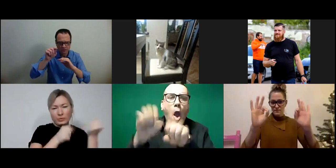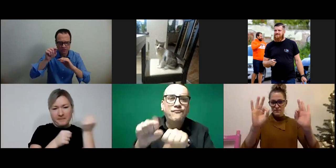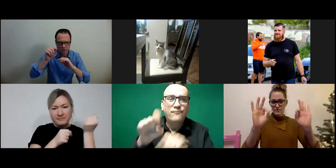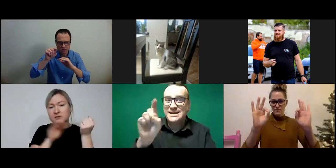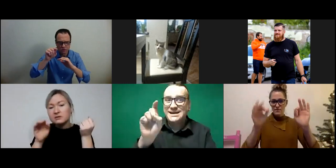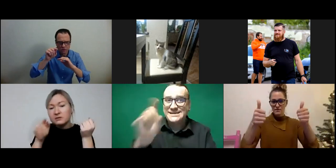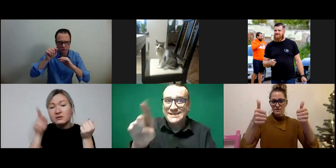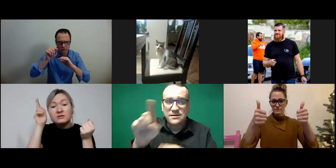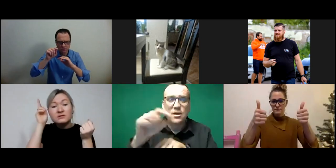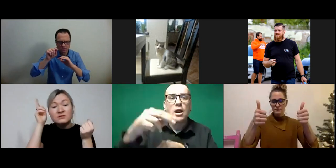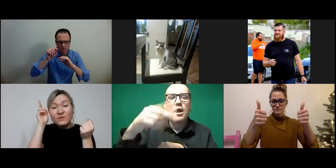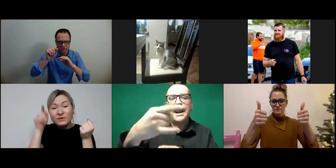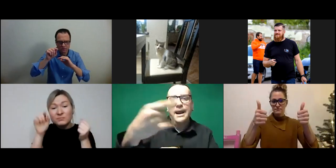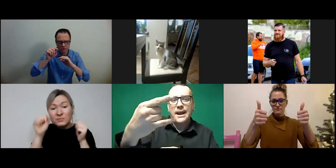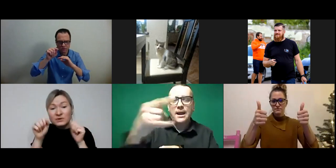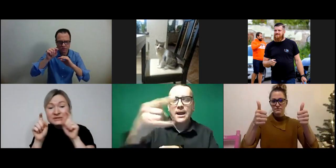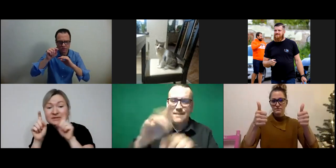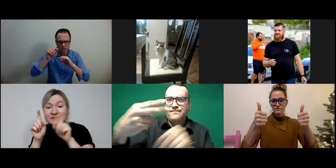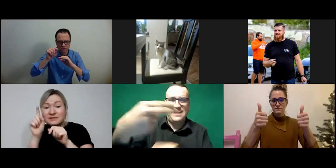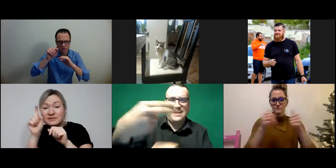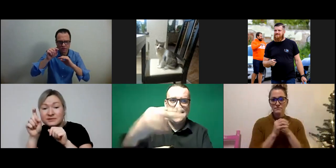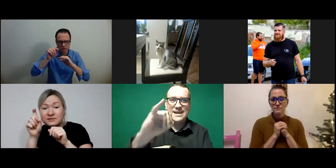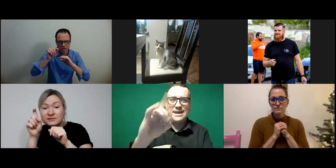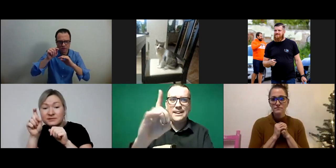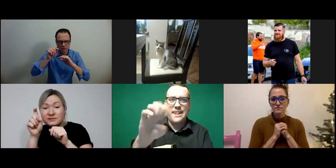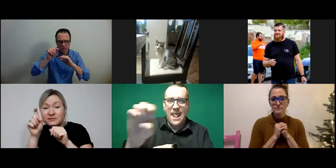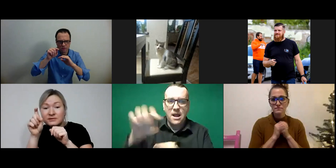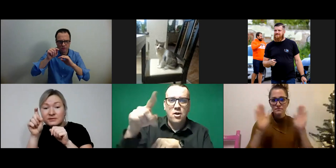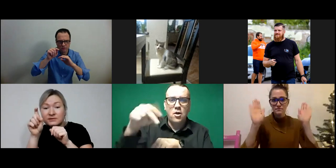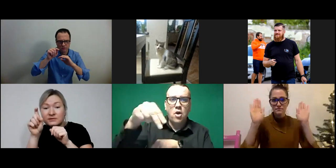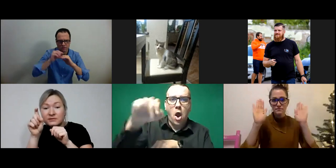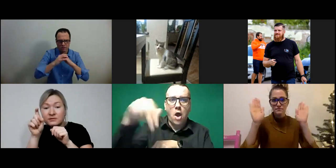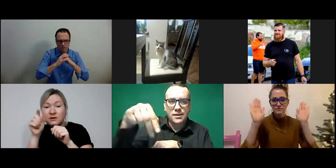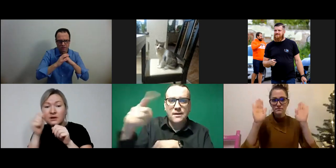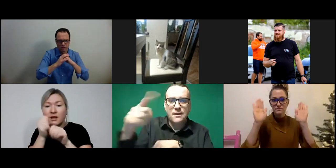Dami, I will. I'll interpret for Don. Yep.